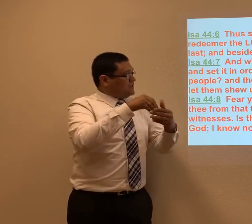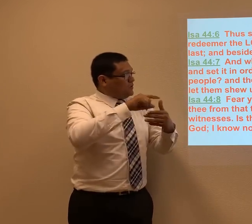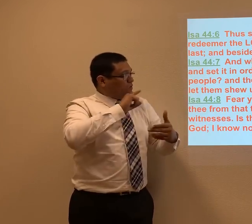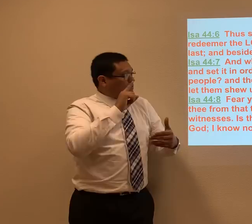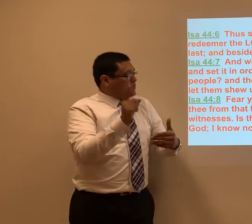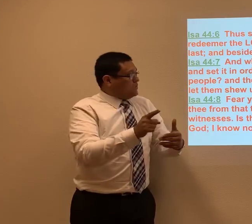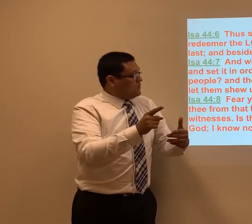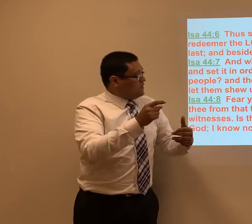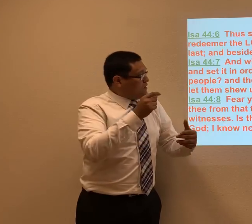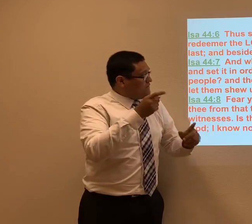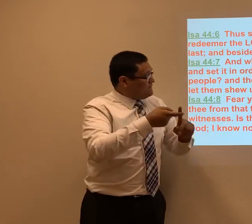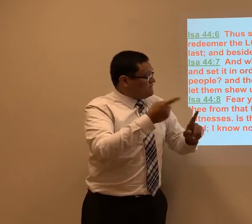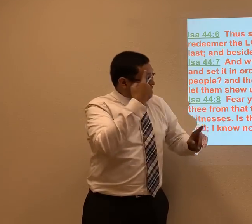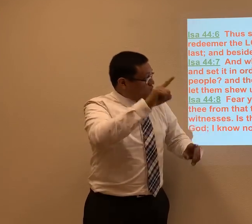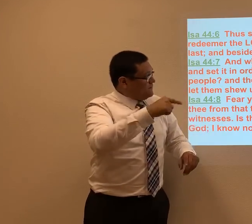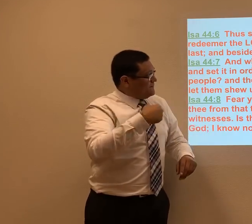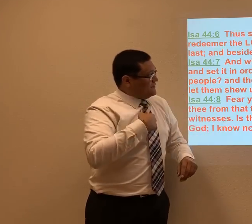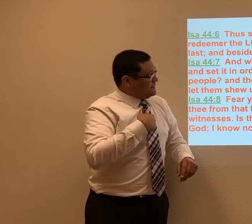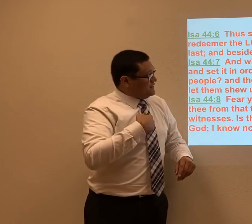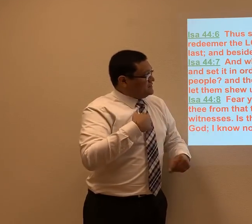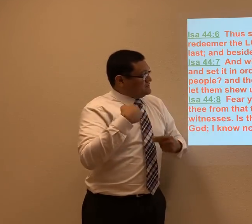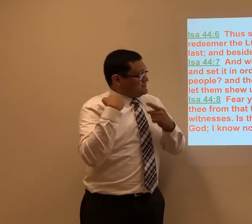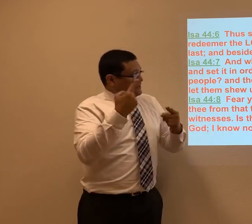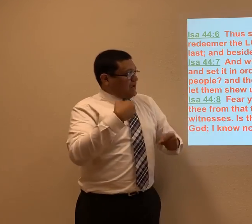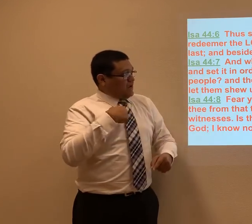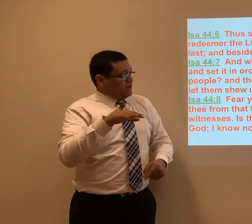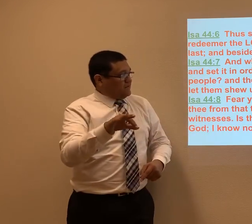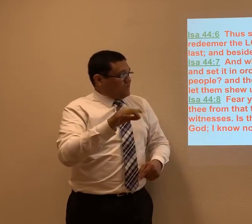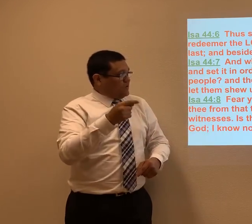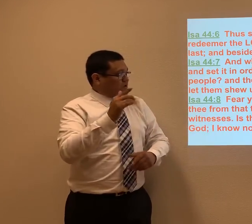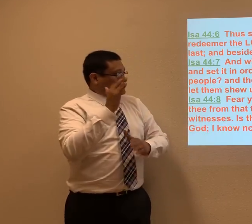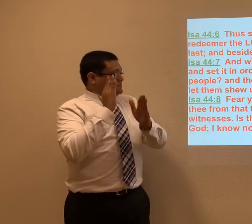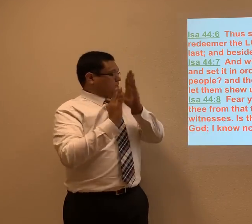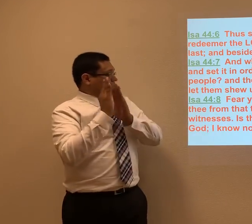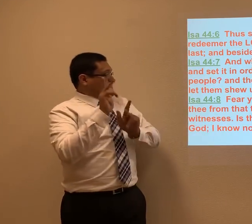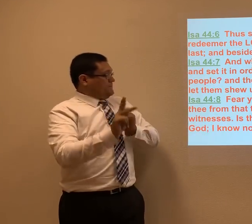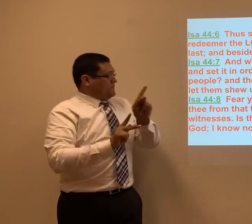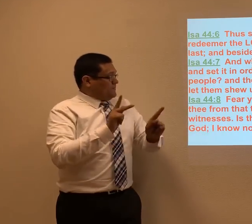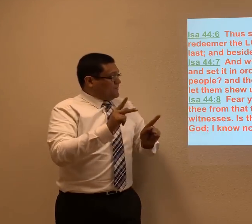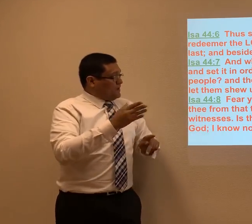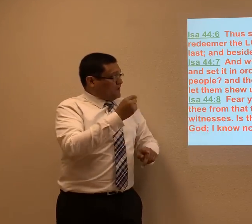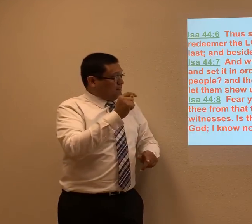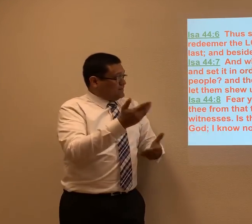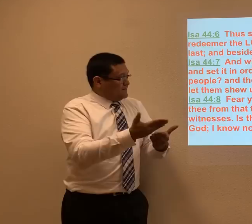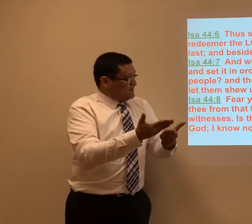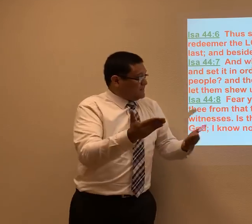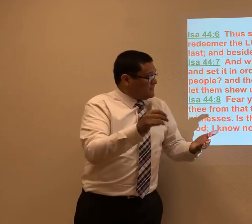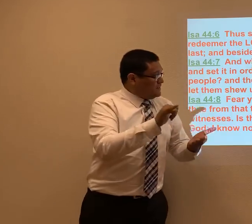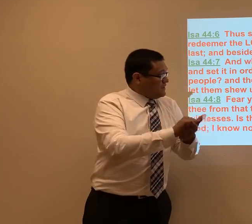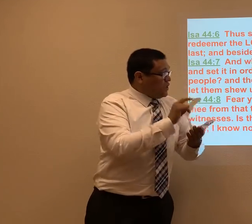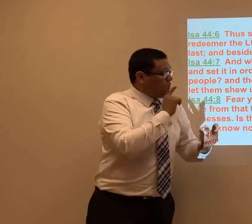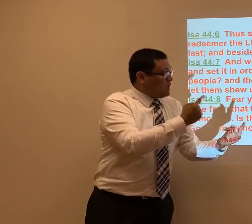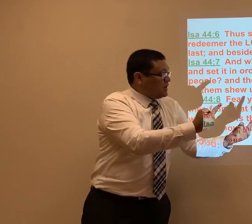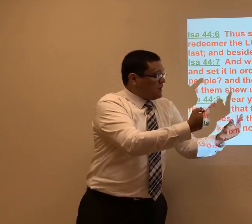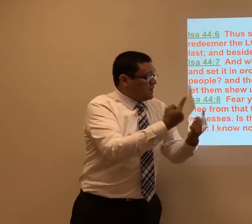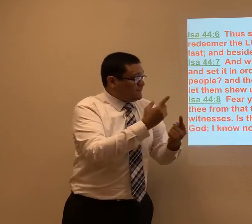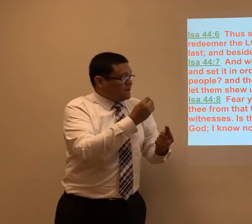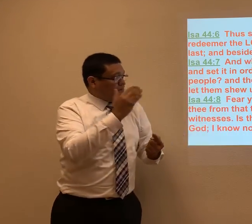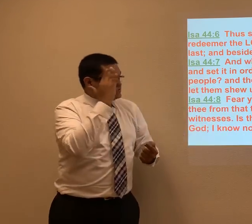declare it and set it in order for me, since I appointed the ancient people and the things that are